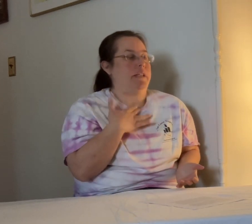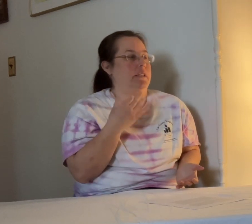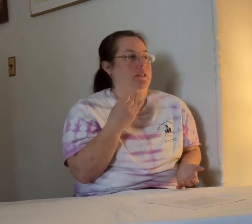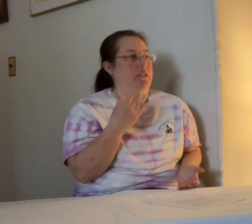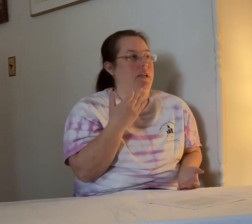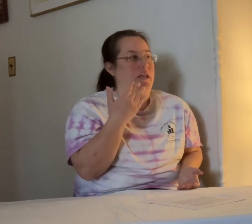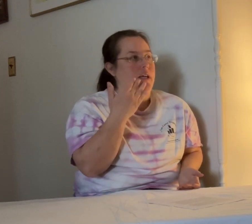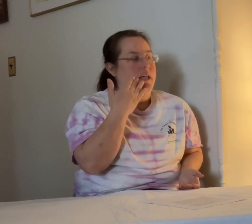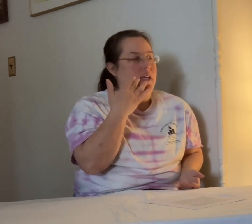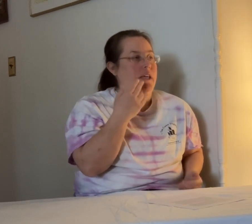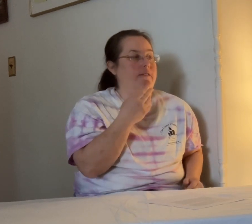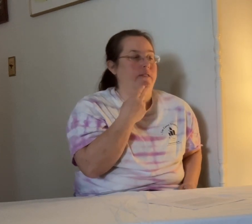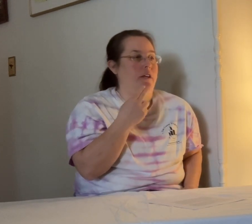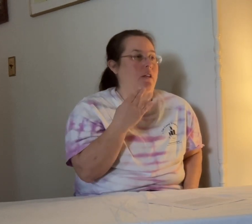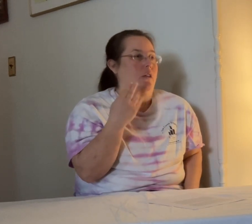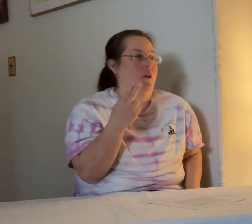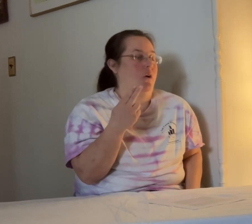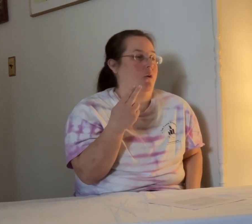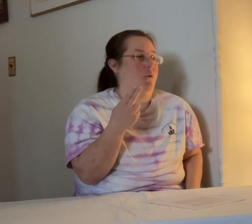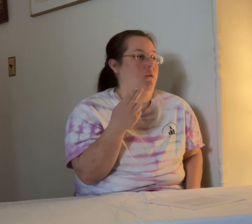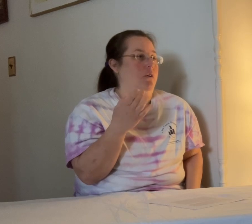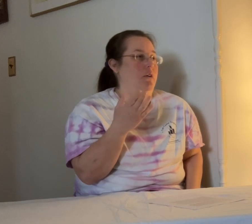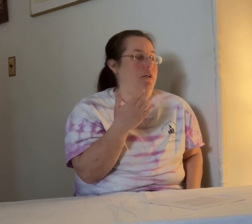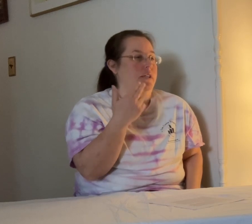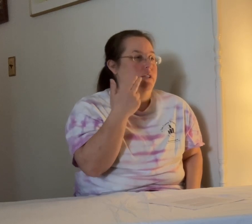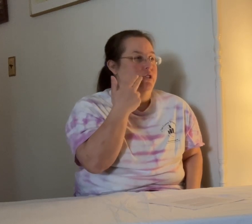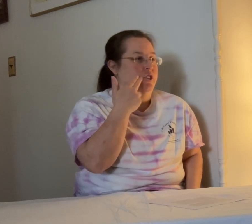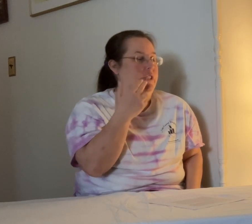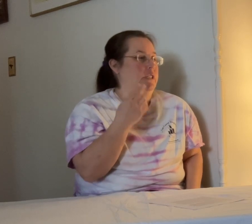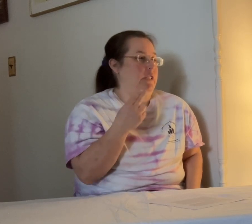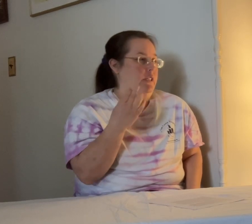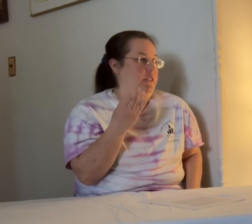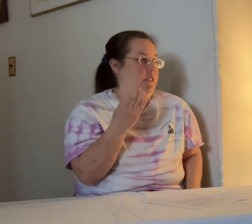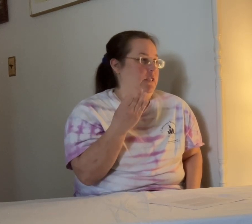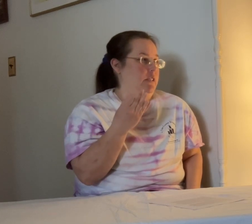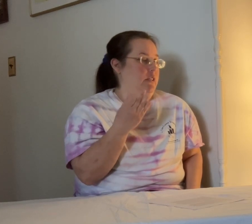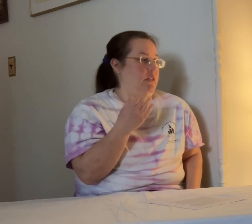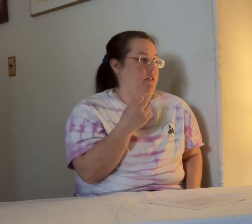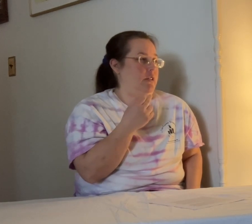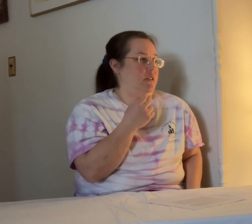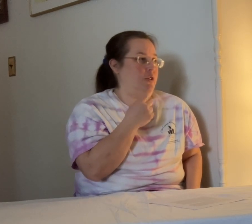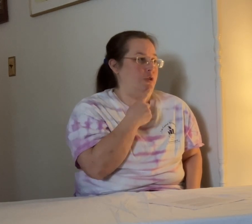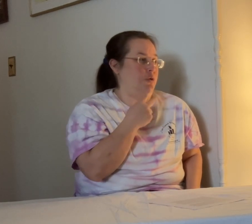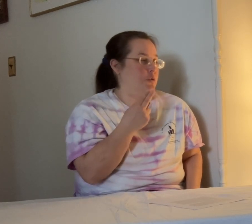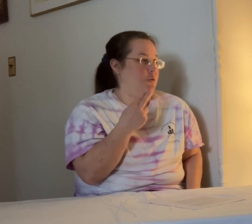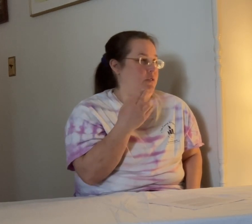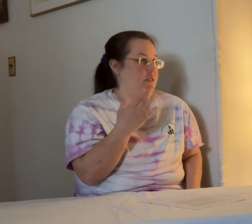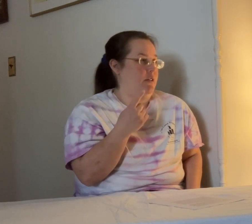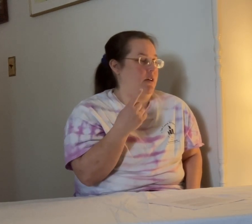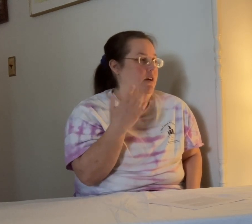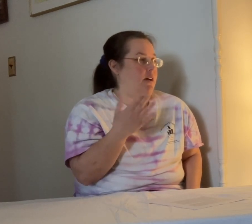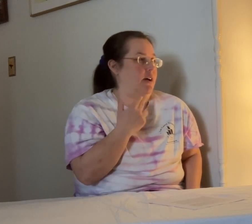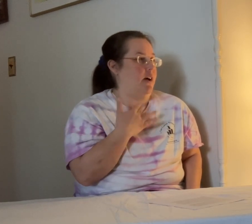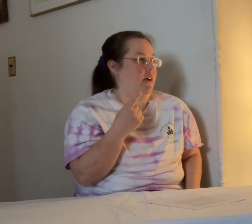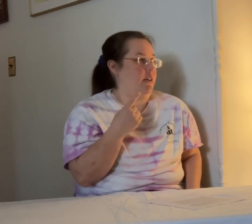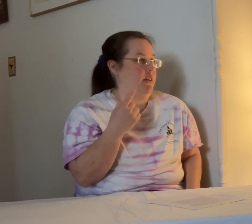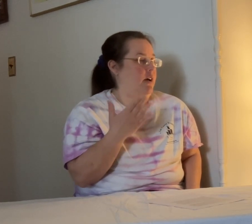choice, even though Jesus used a kind